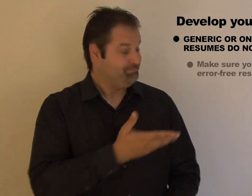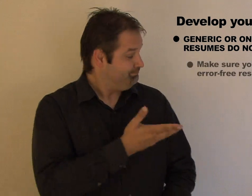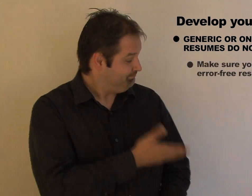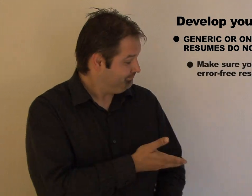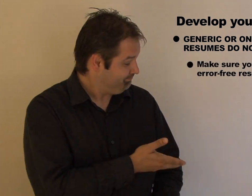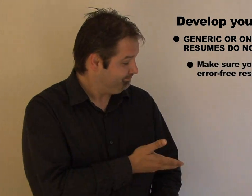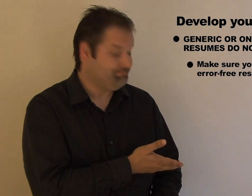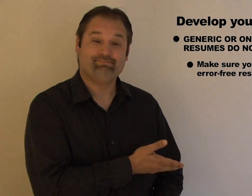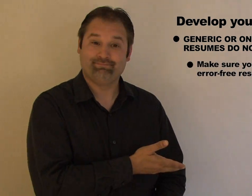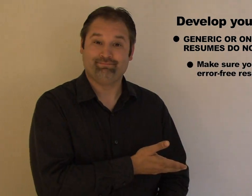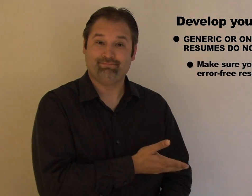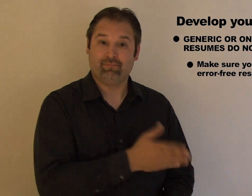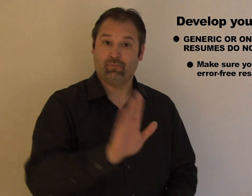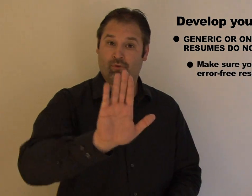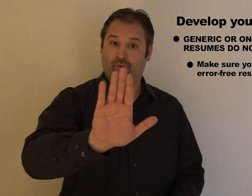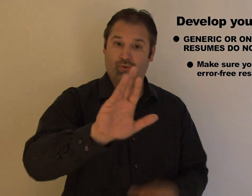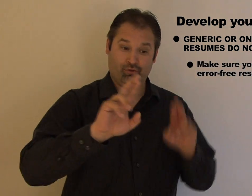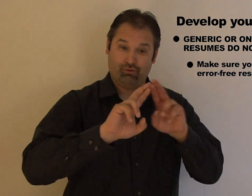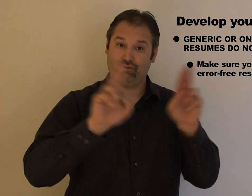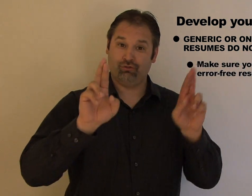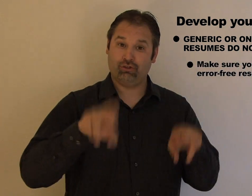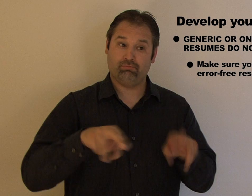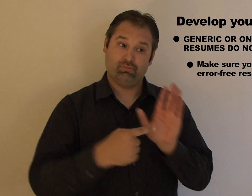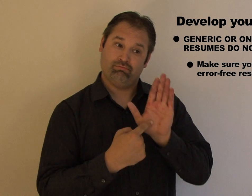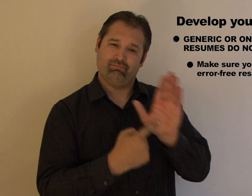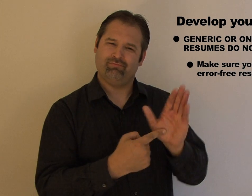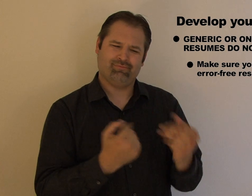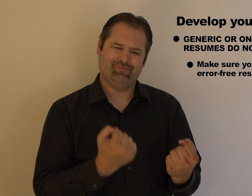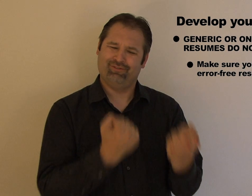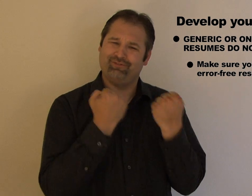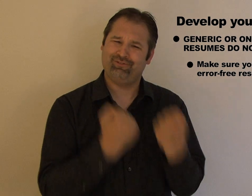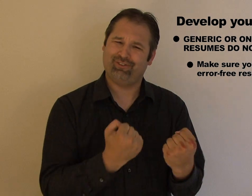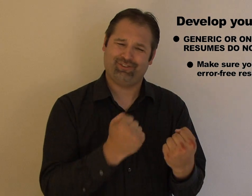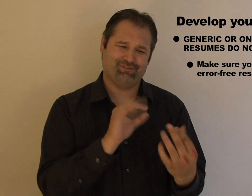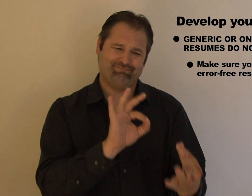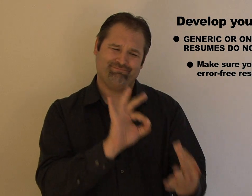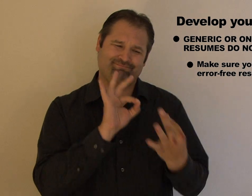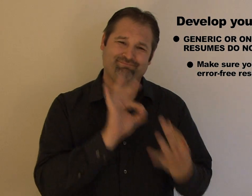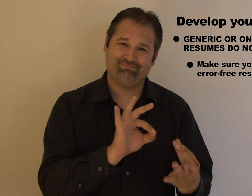And finally, make sure you have a strong, error-free resume.